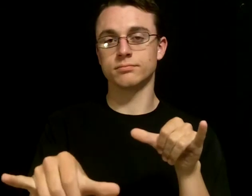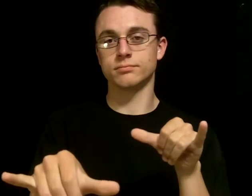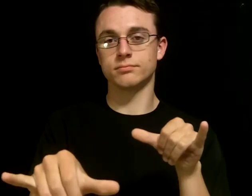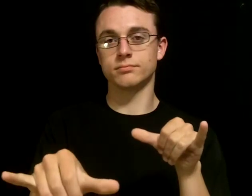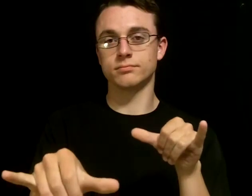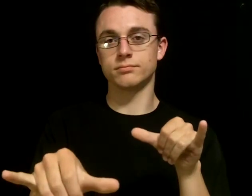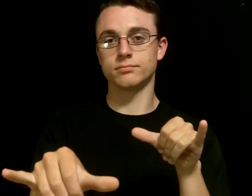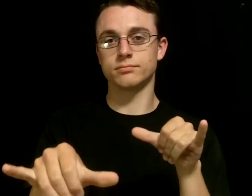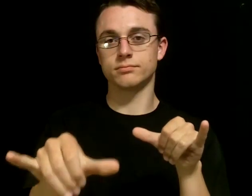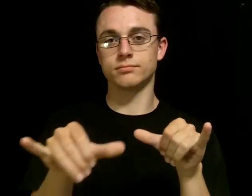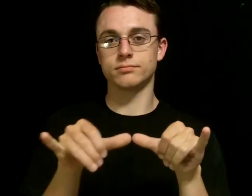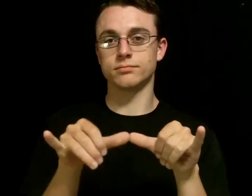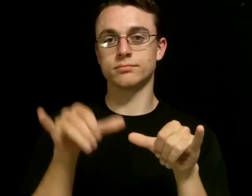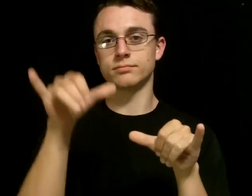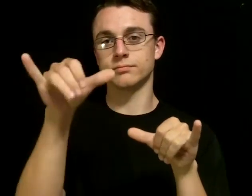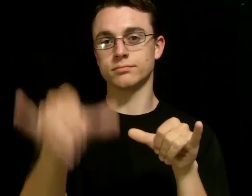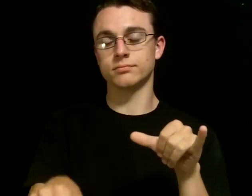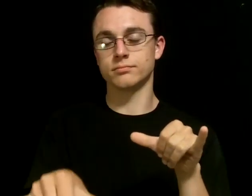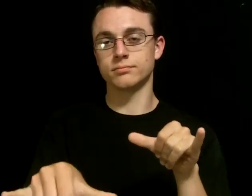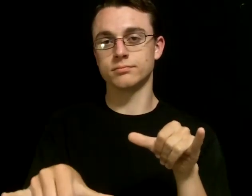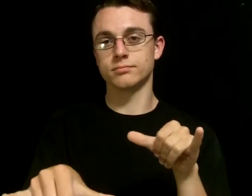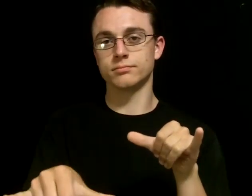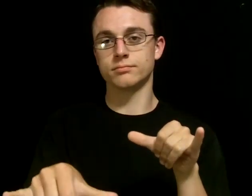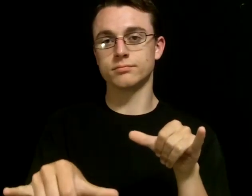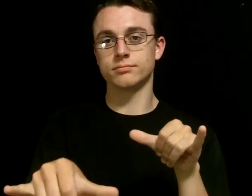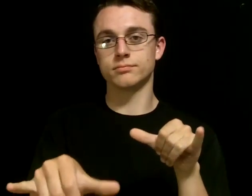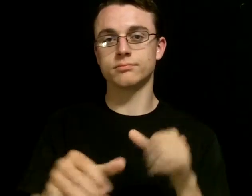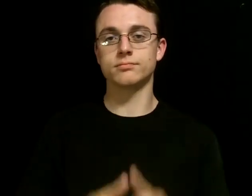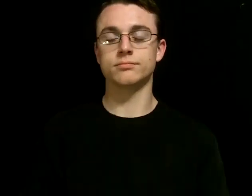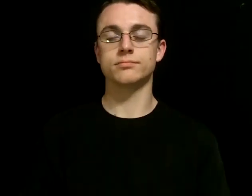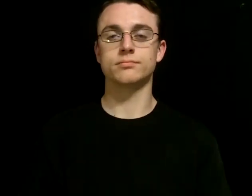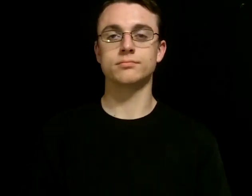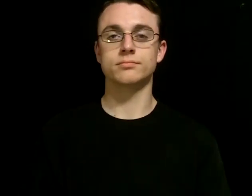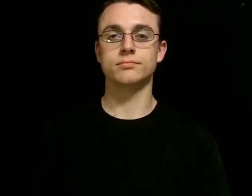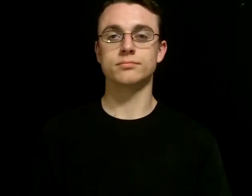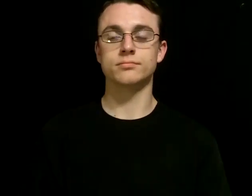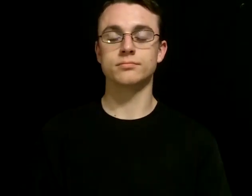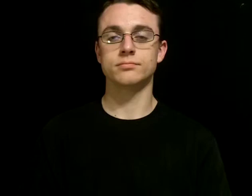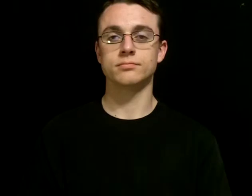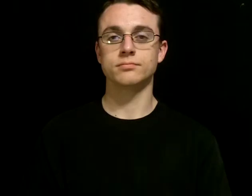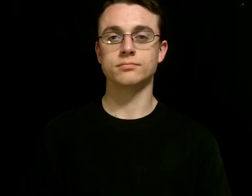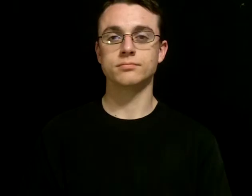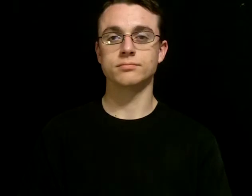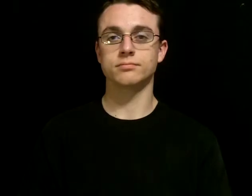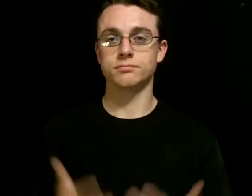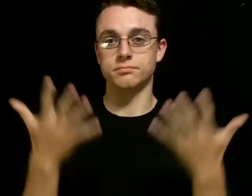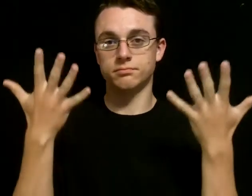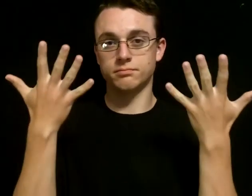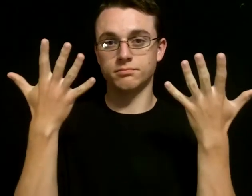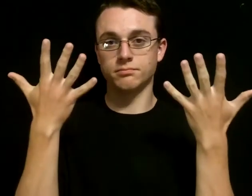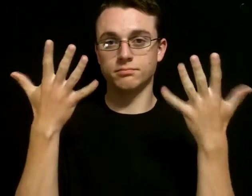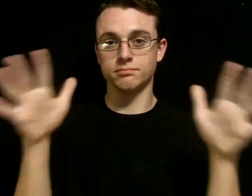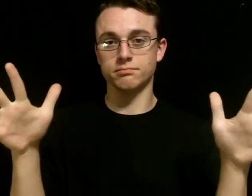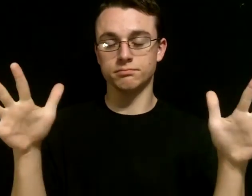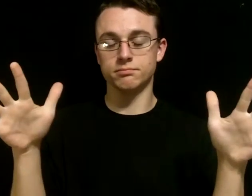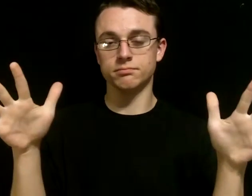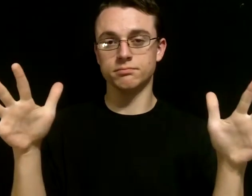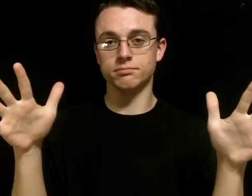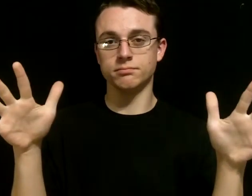plants itself. You're going to stay right here. Finish is your two hands come out and they go like